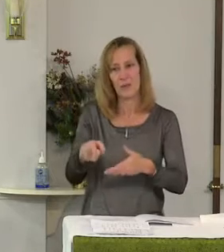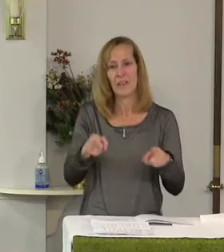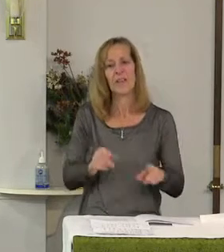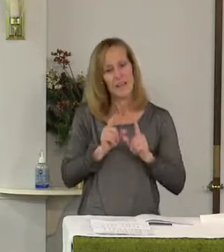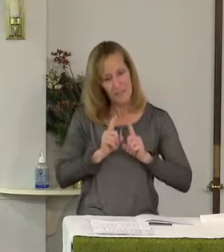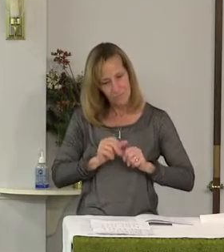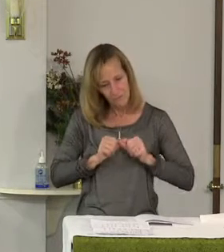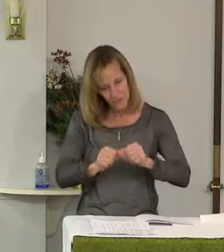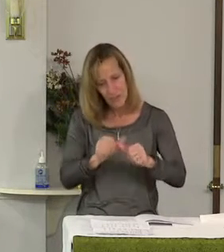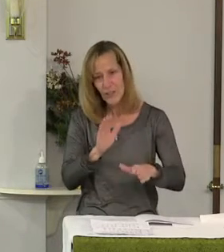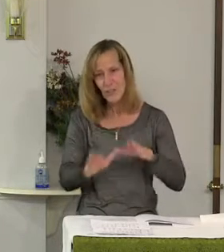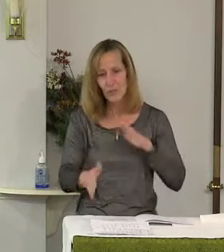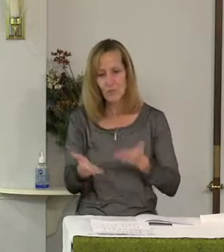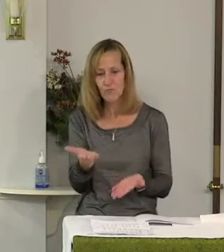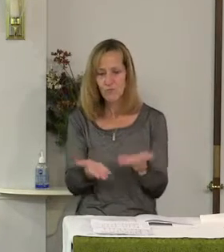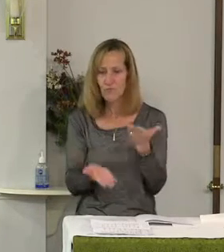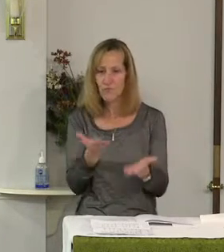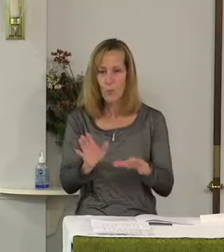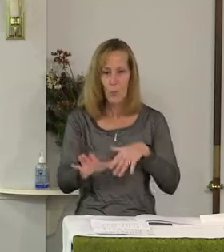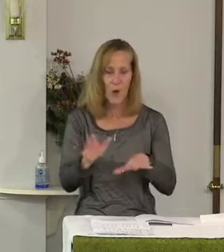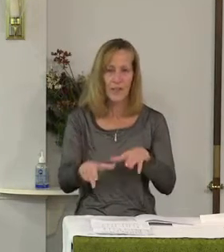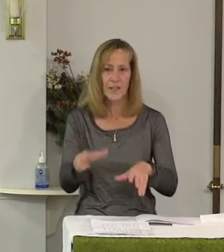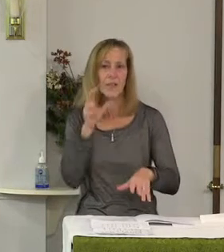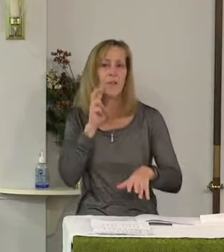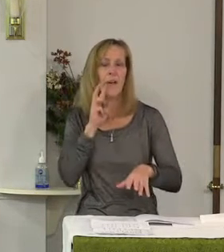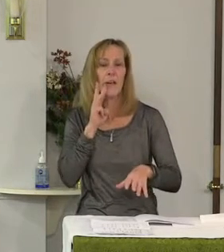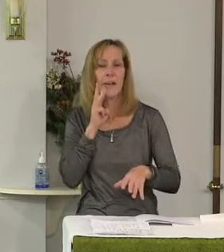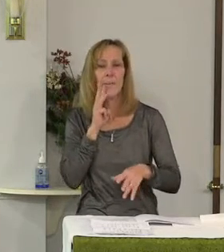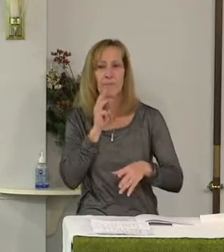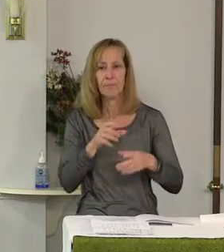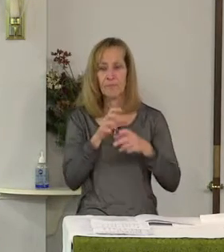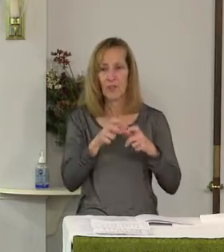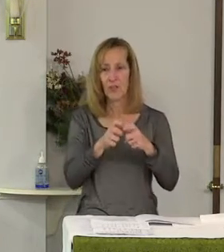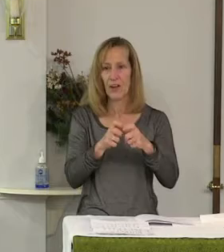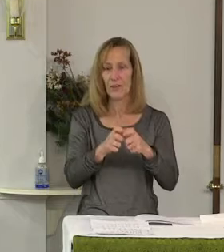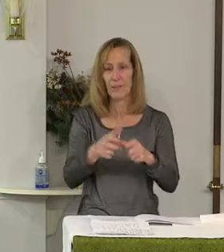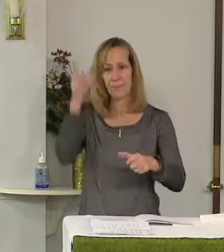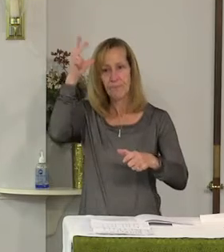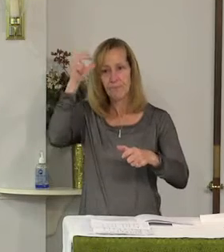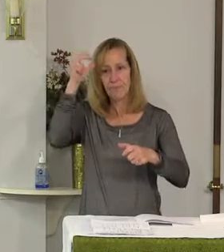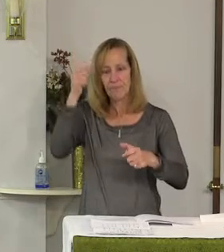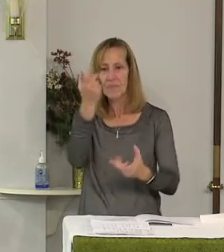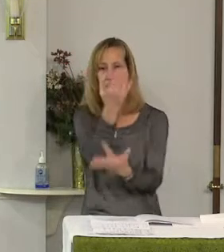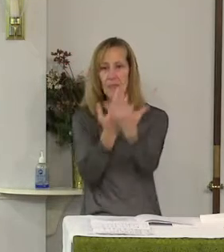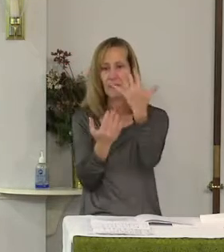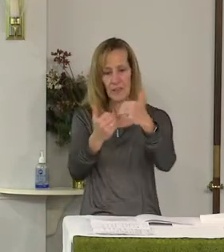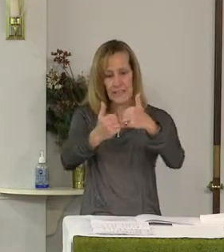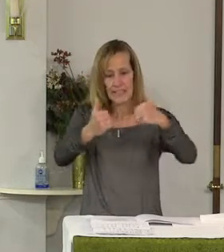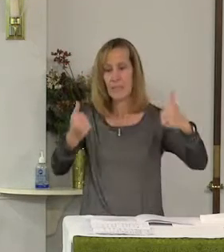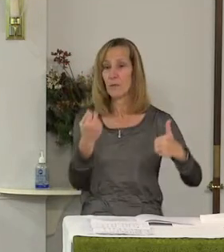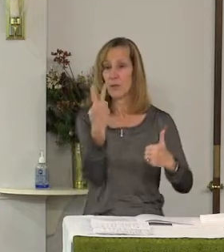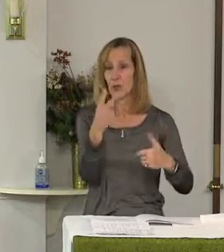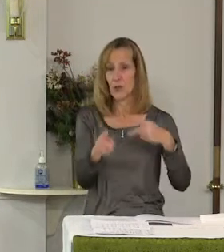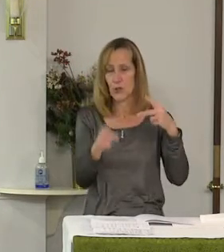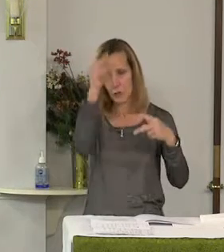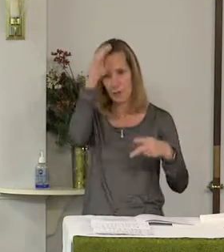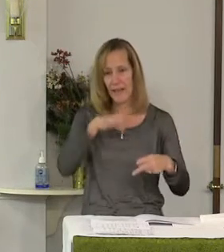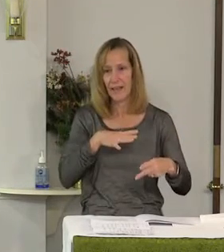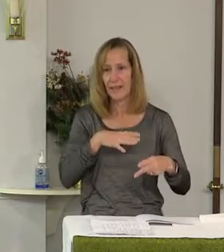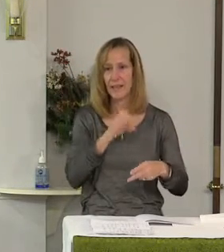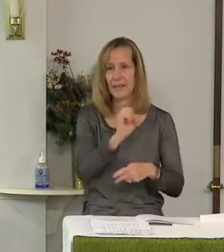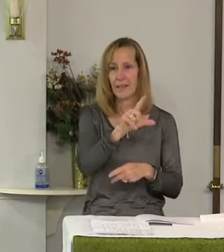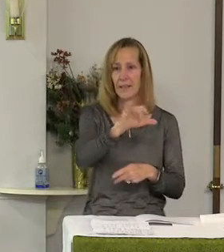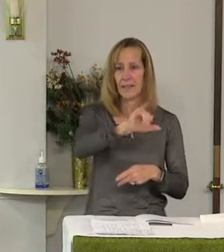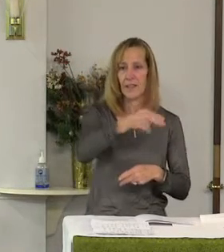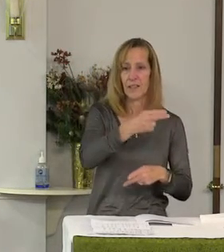they continued walking and talking, a chariot of fire and horses of fire separated the two of them, and Elijah ascended in a